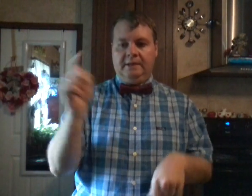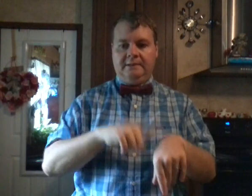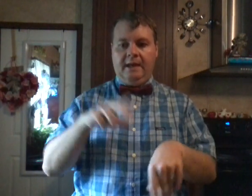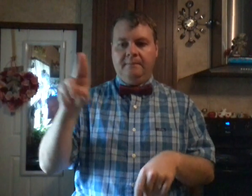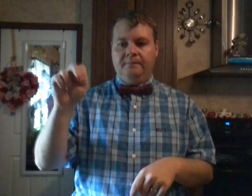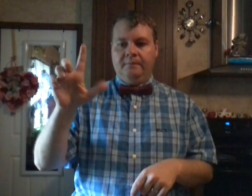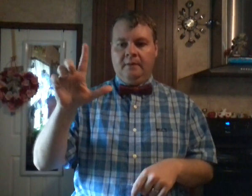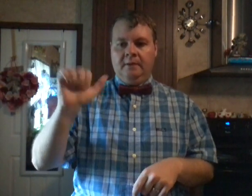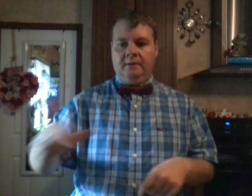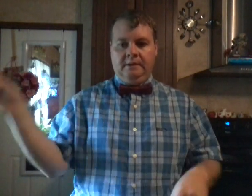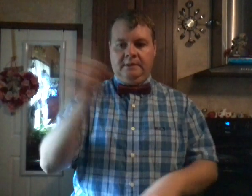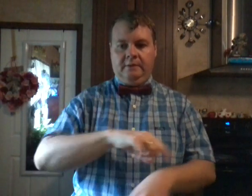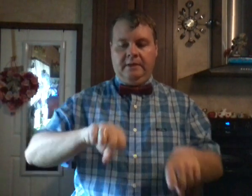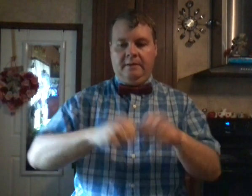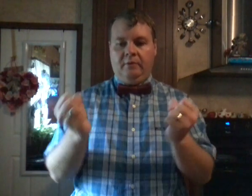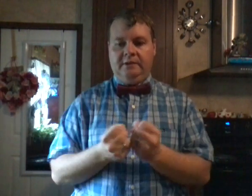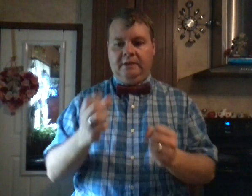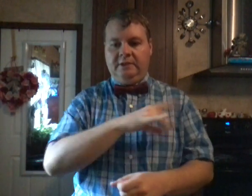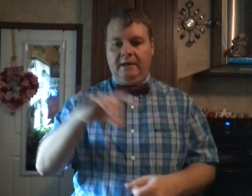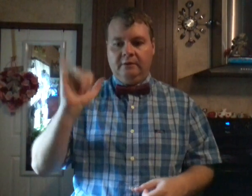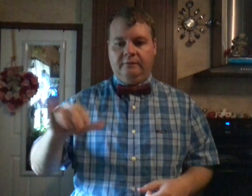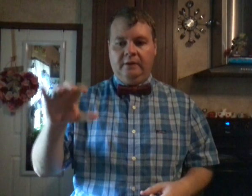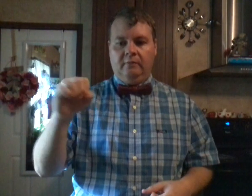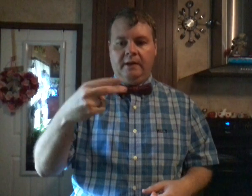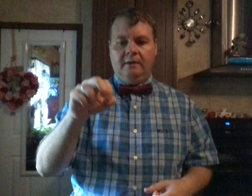next time until the day breaks in the shadows flee away